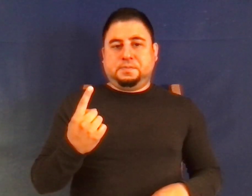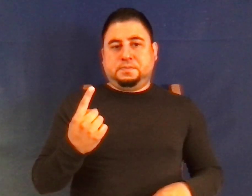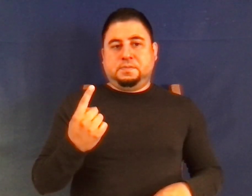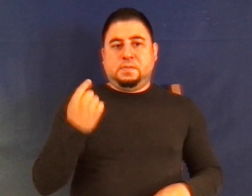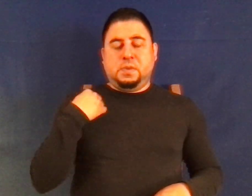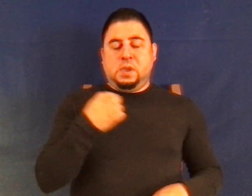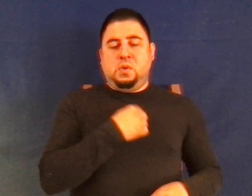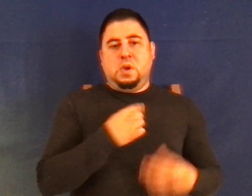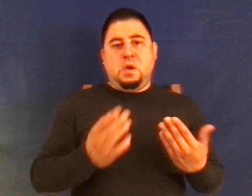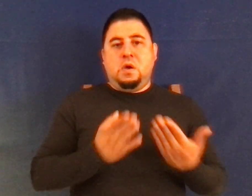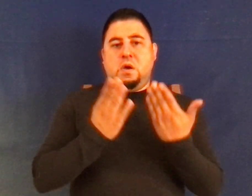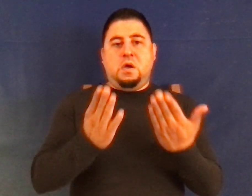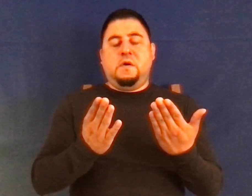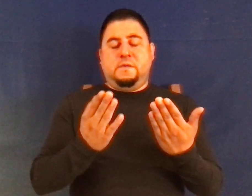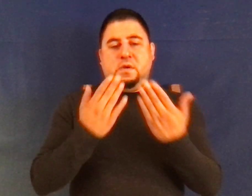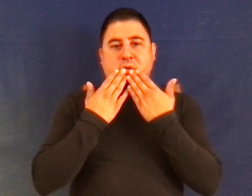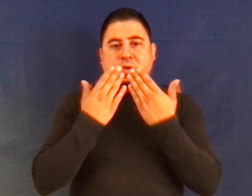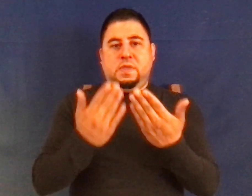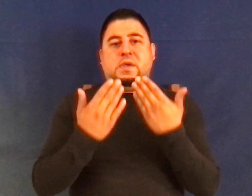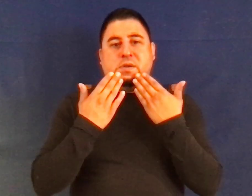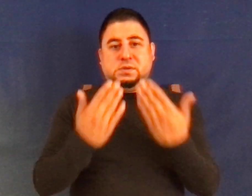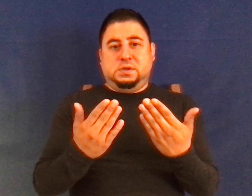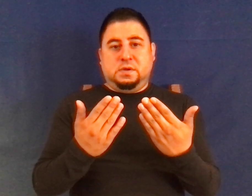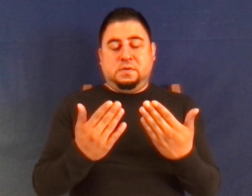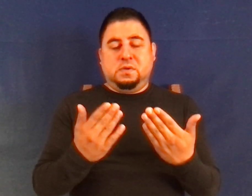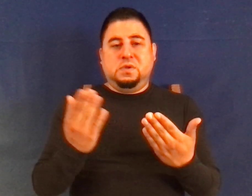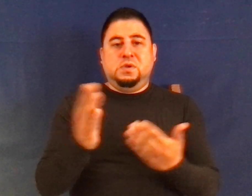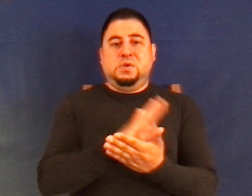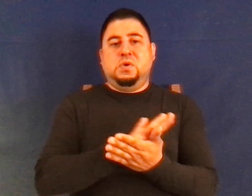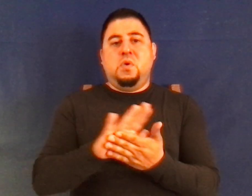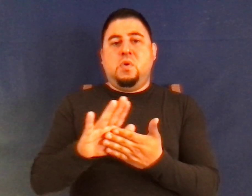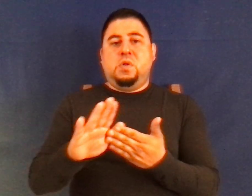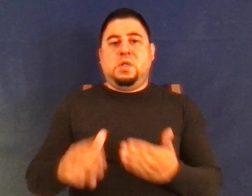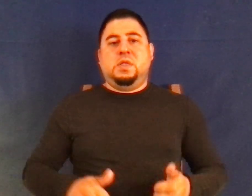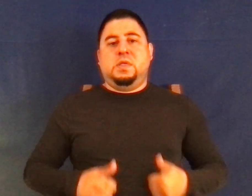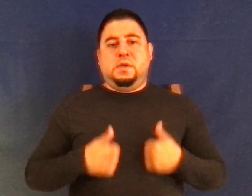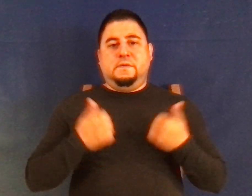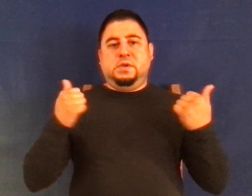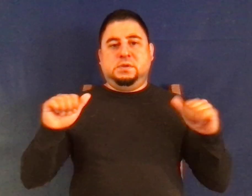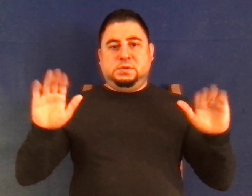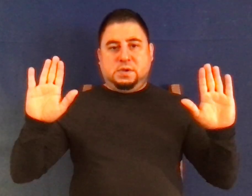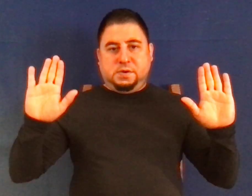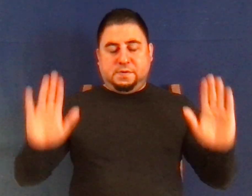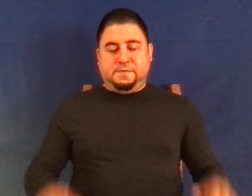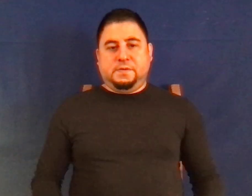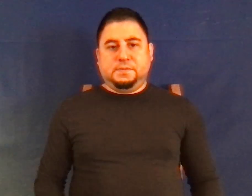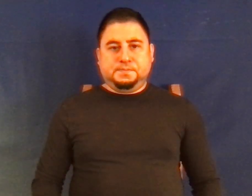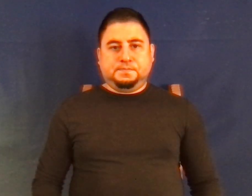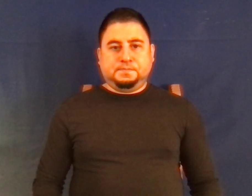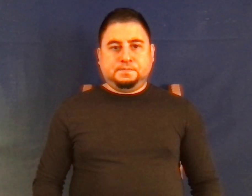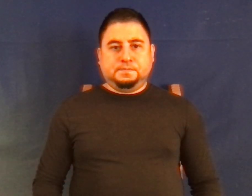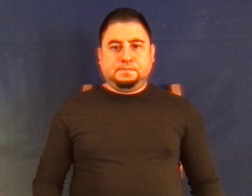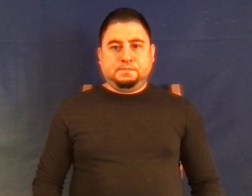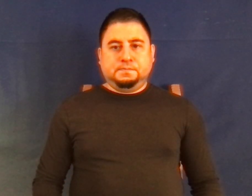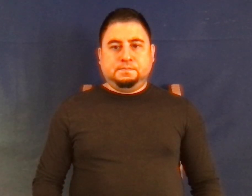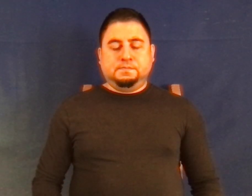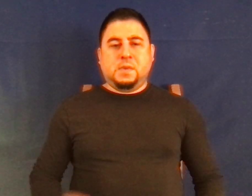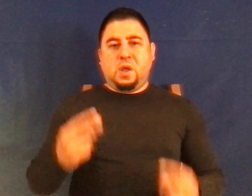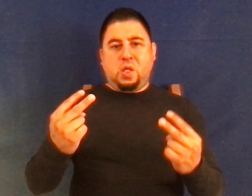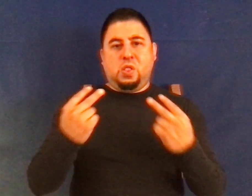We offer you in thanksgiving this holy and living sacrifice. Look, we pray, upon